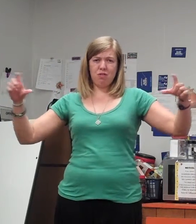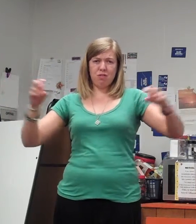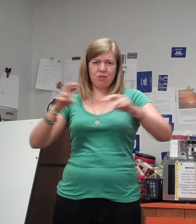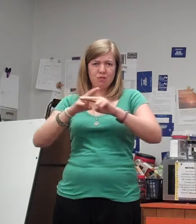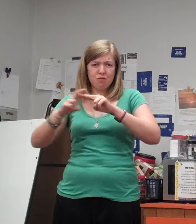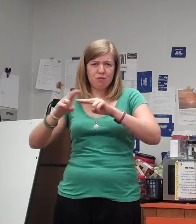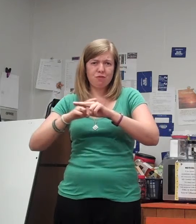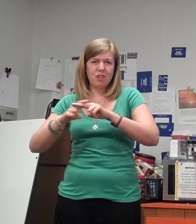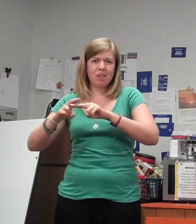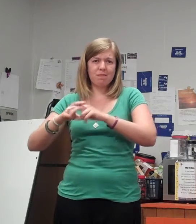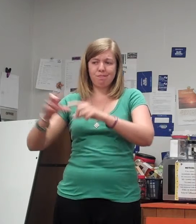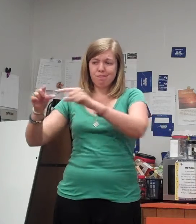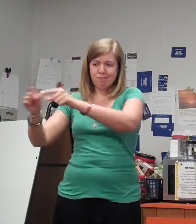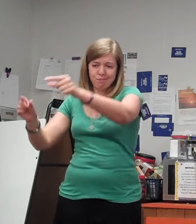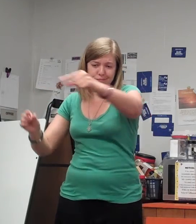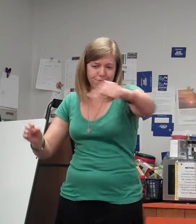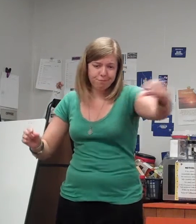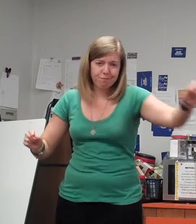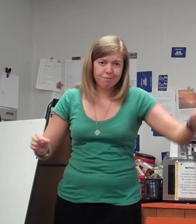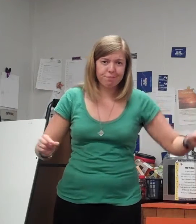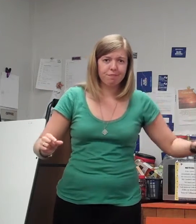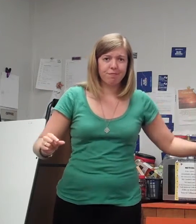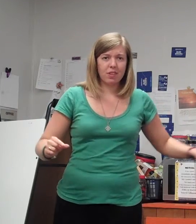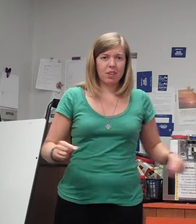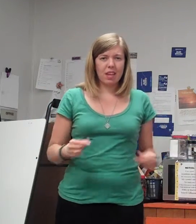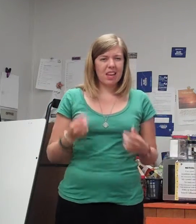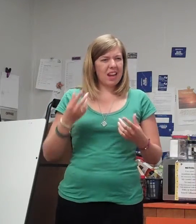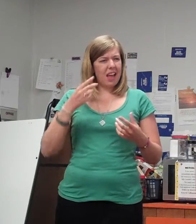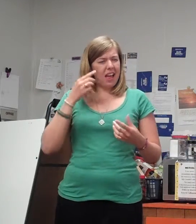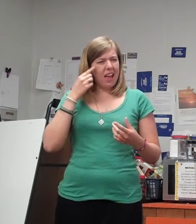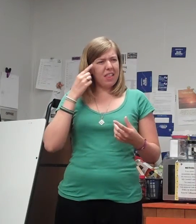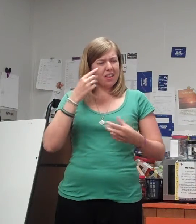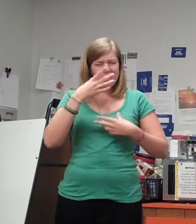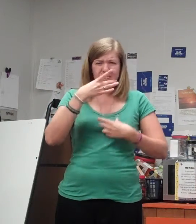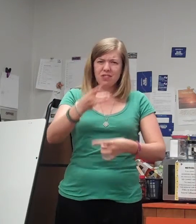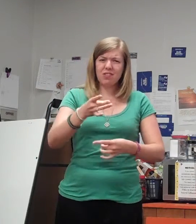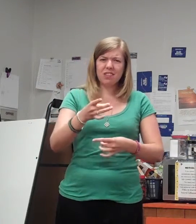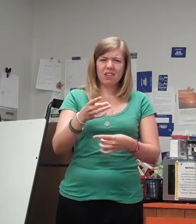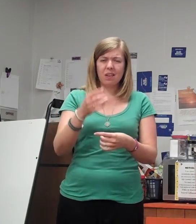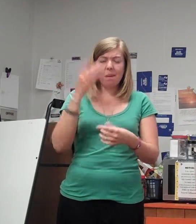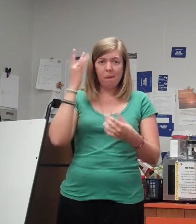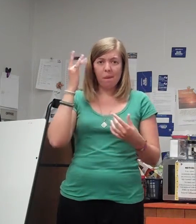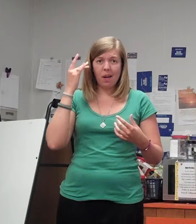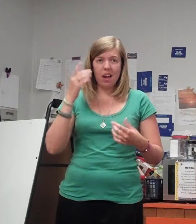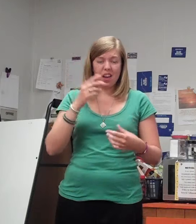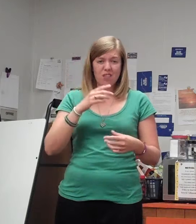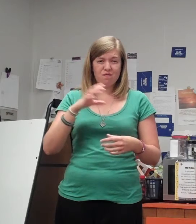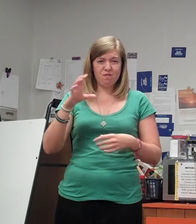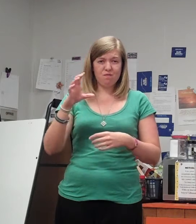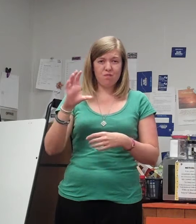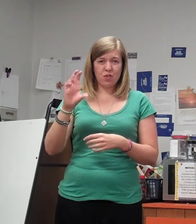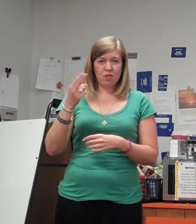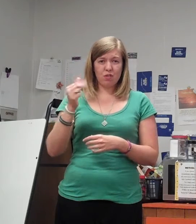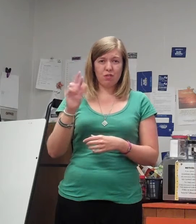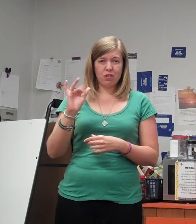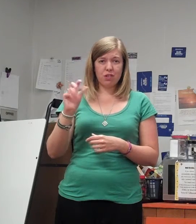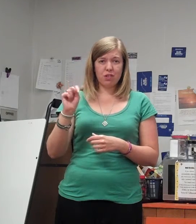interesting, because Christianity in China is pretty much forbidden, and yet everything's decorated for the Westerners. So it